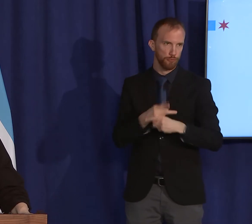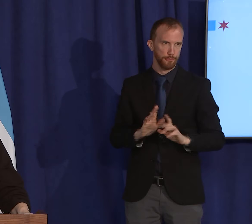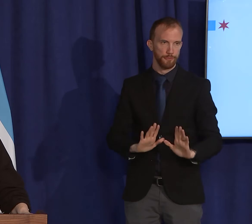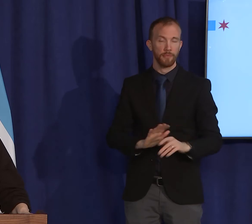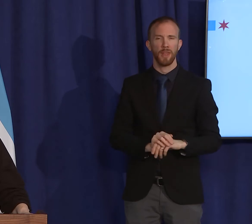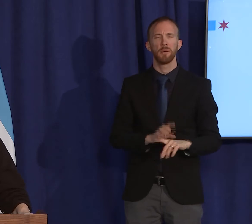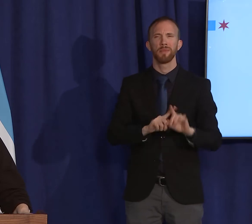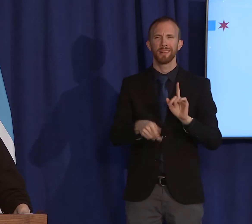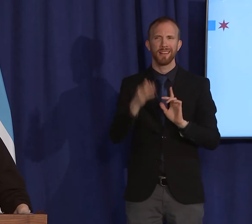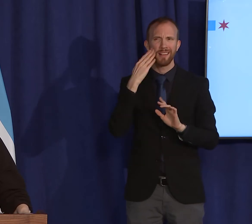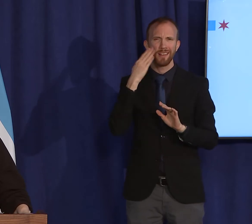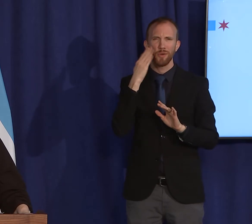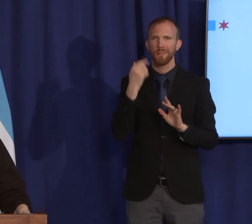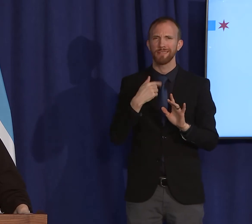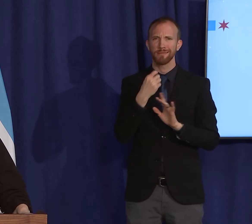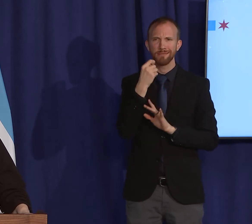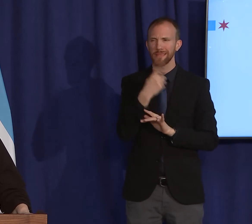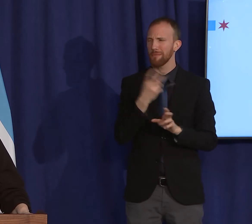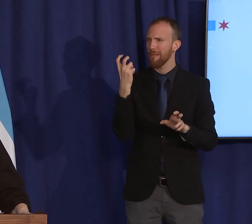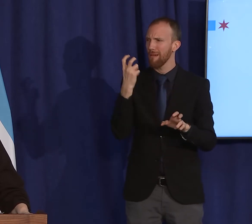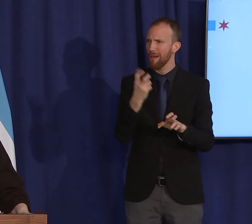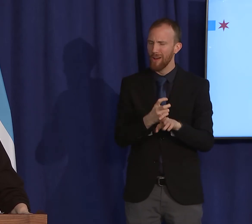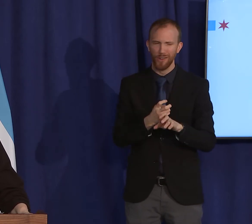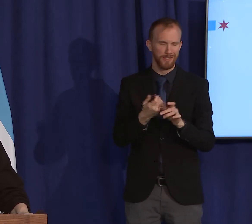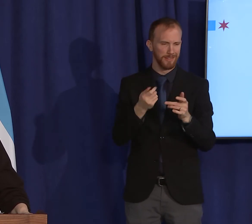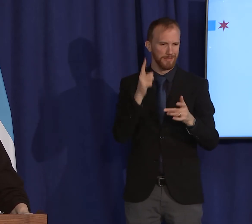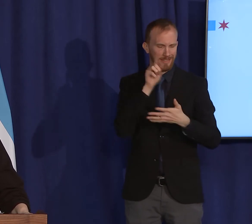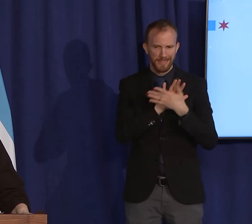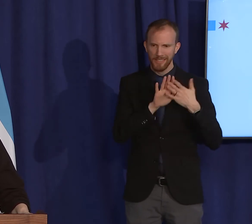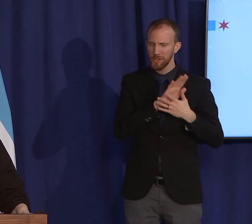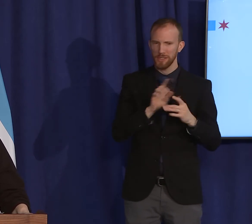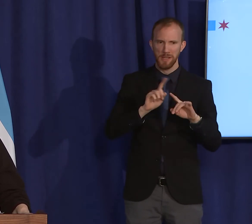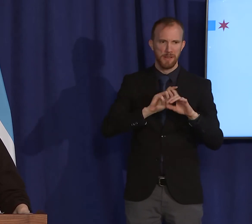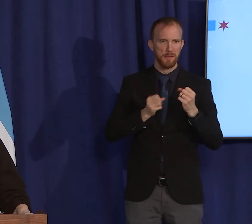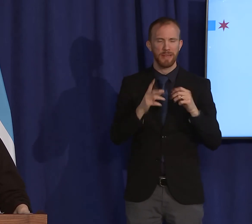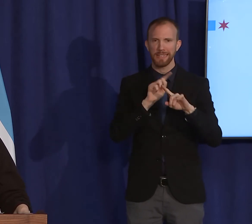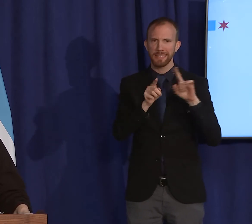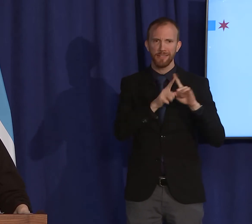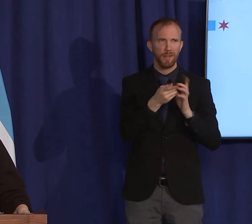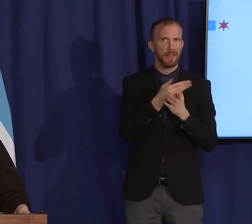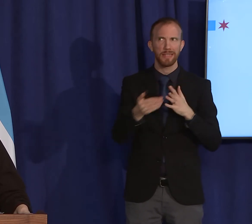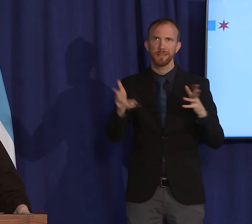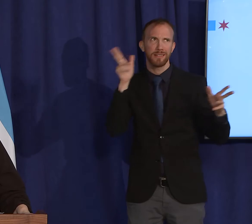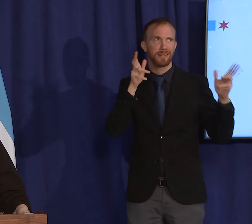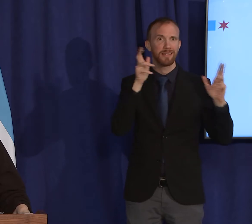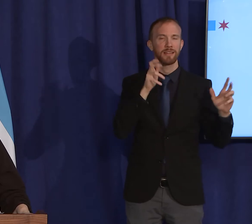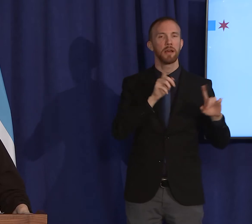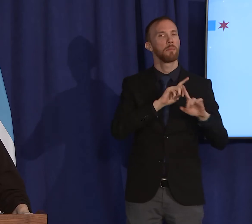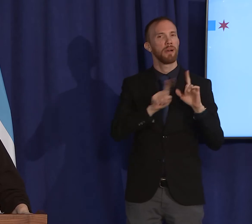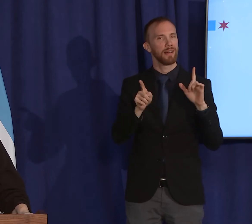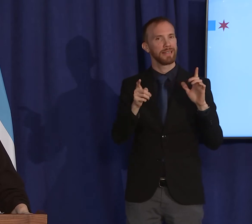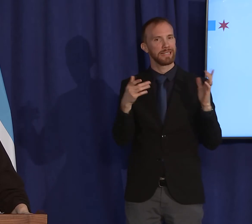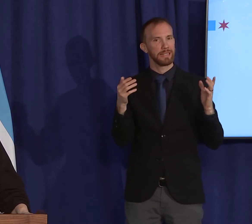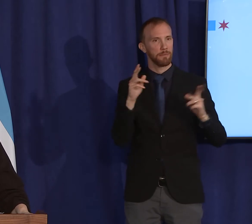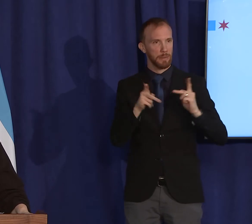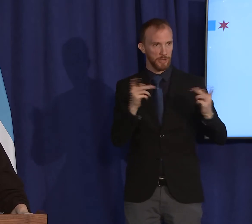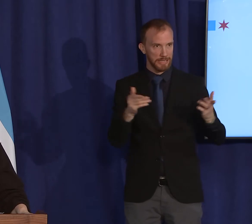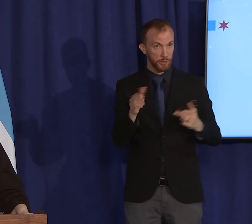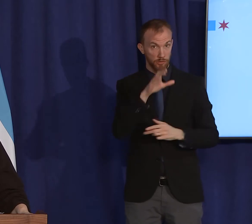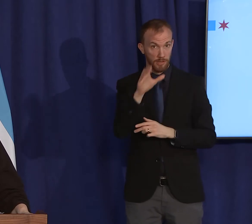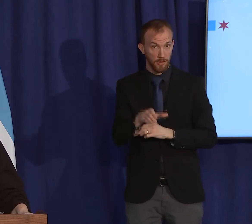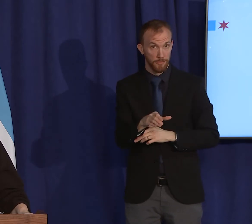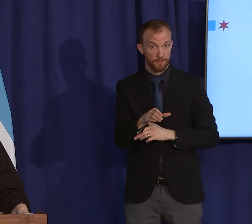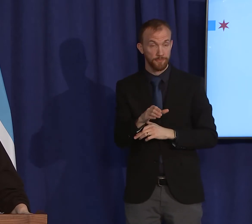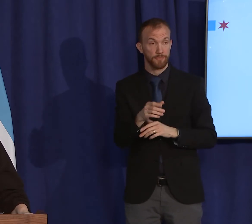and prioritizations. We have tried to be as consistent as we can, and I want folks in Chicago to hear that starting